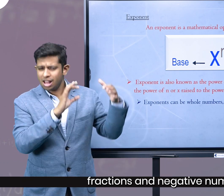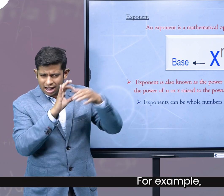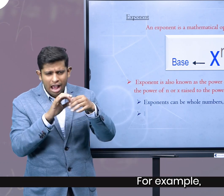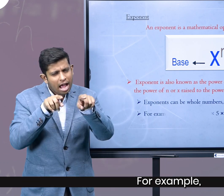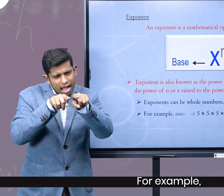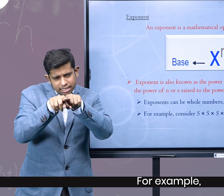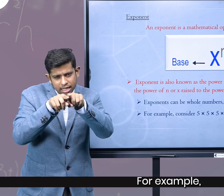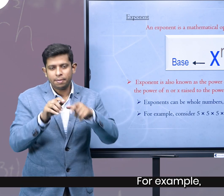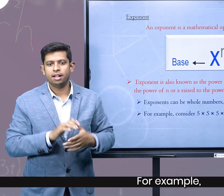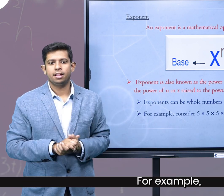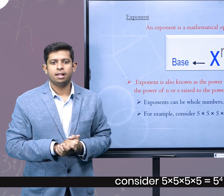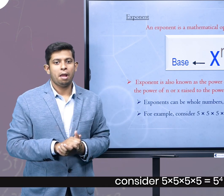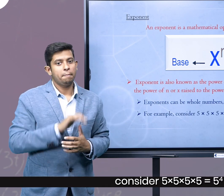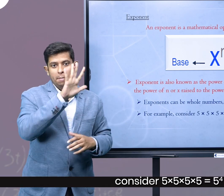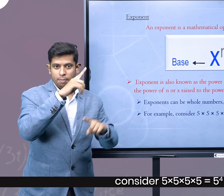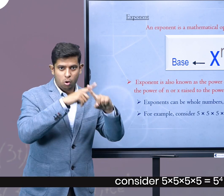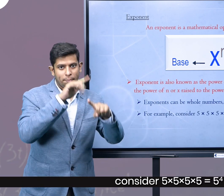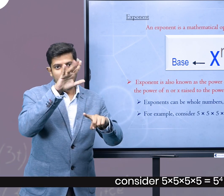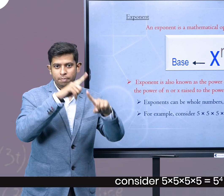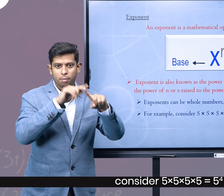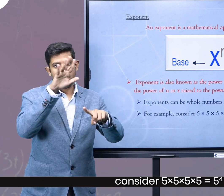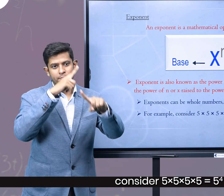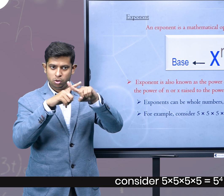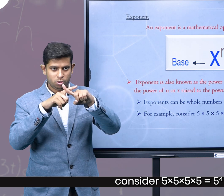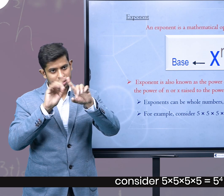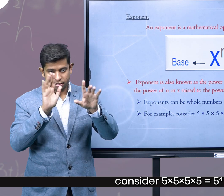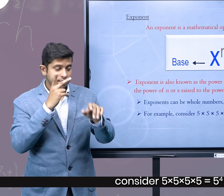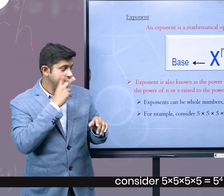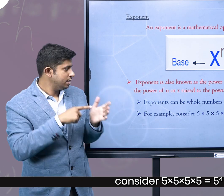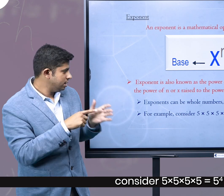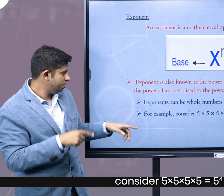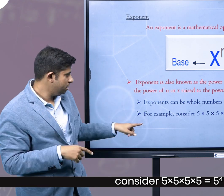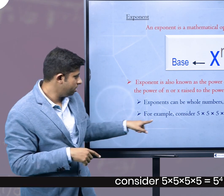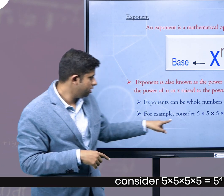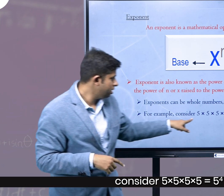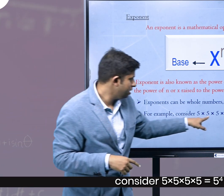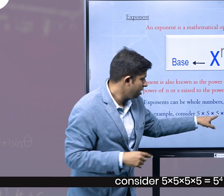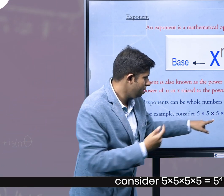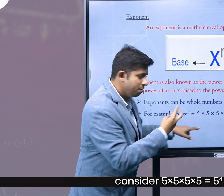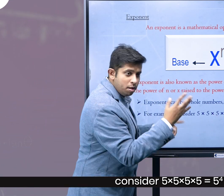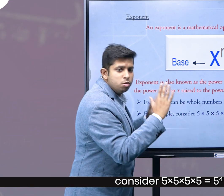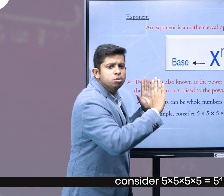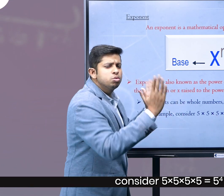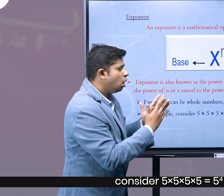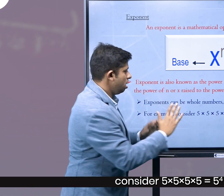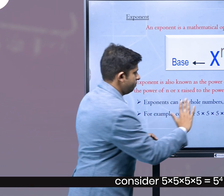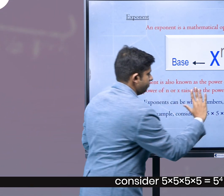For example, consider 5 into 5 into 5 into 5, which is equal to 5 to the power of